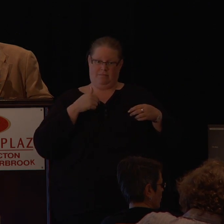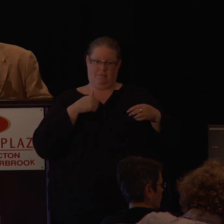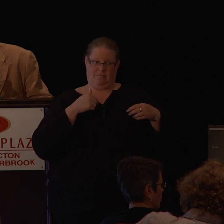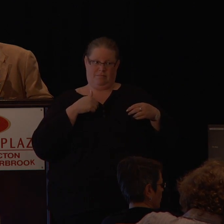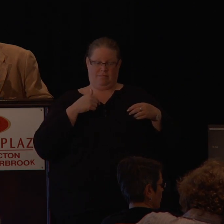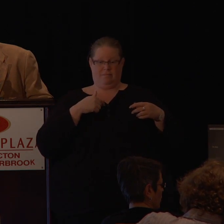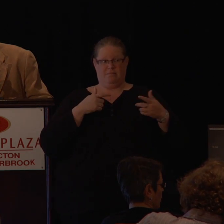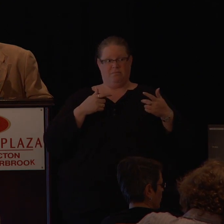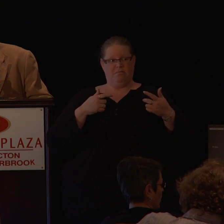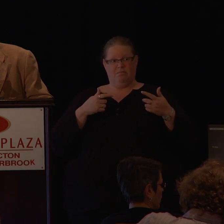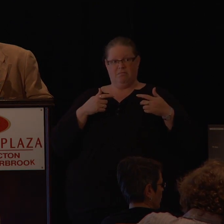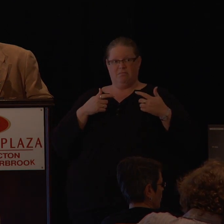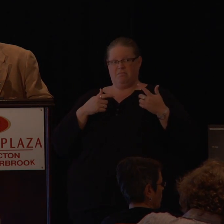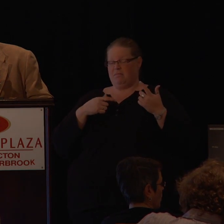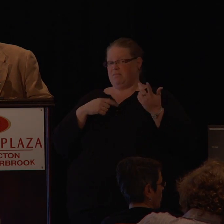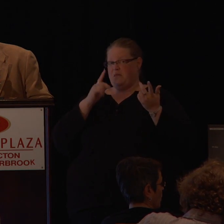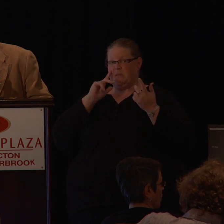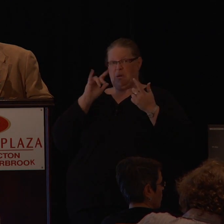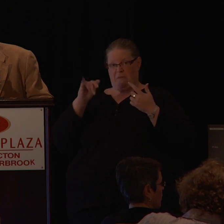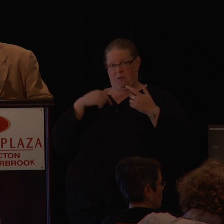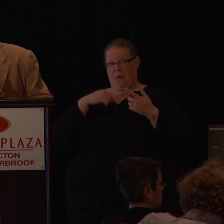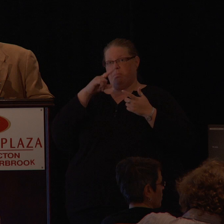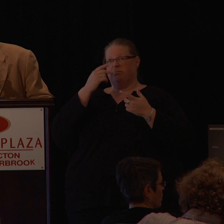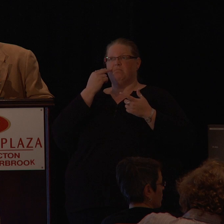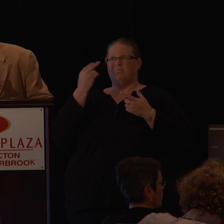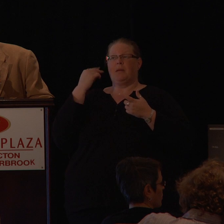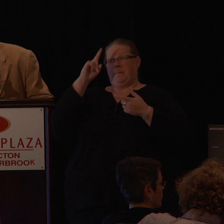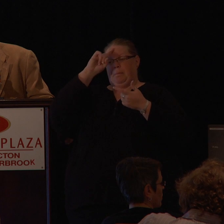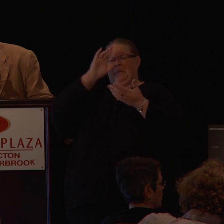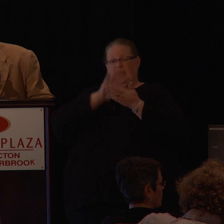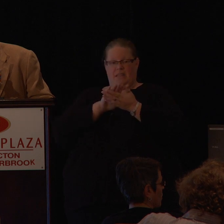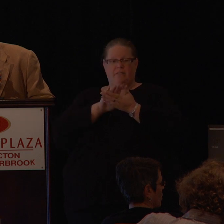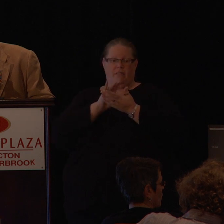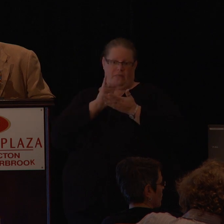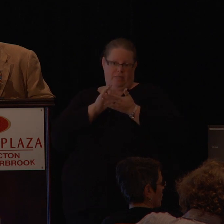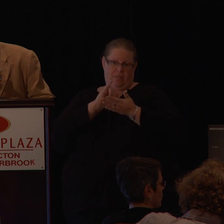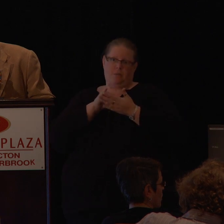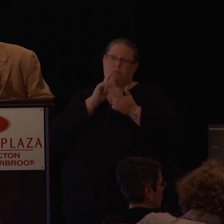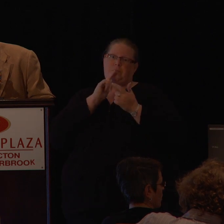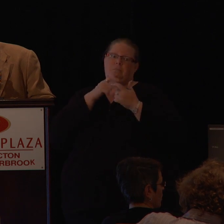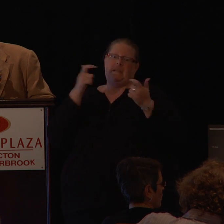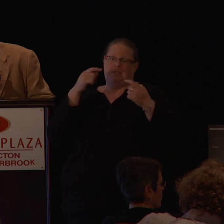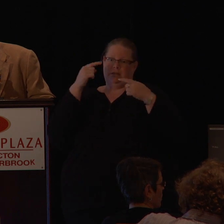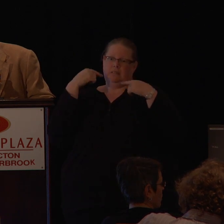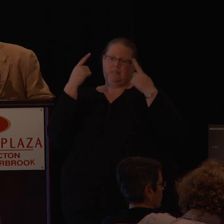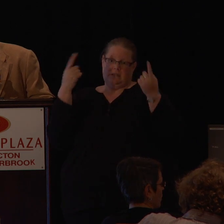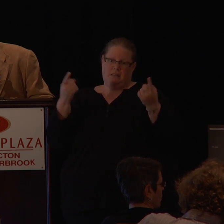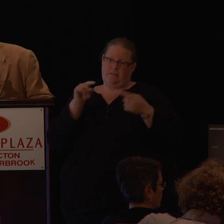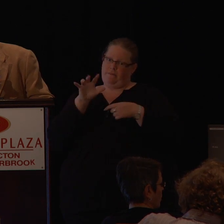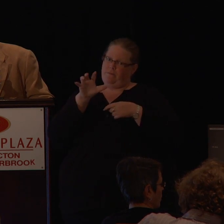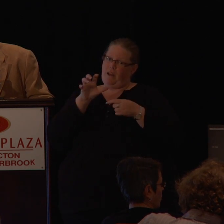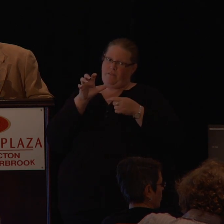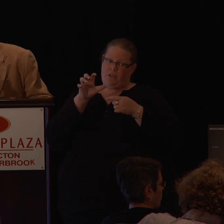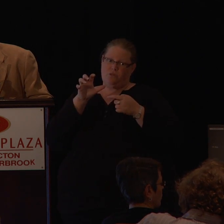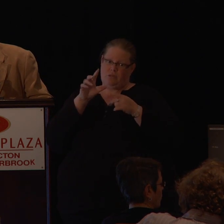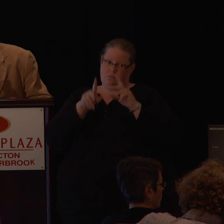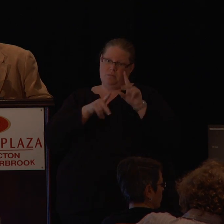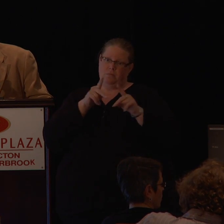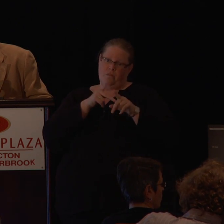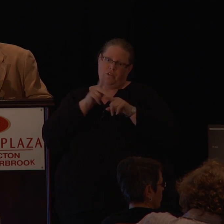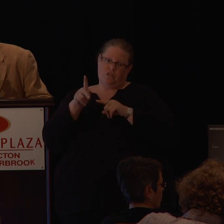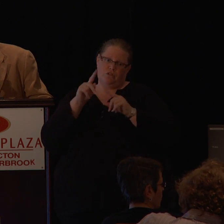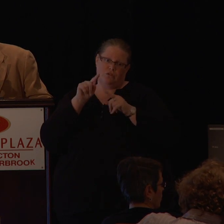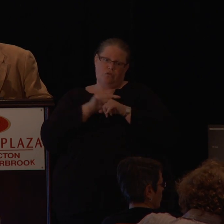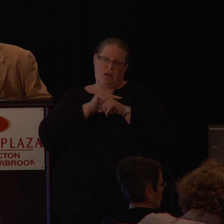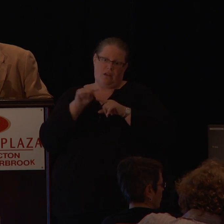a huge success and contribution to the well-being of autistic students in New Brunswick. And in particular, I would like to